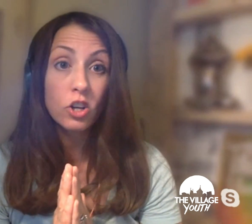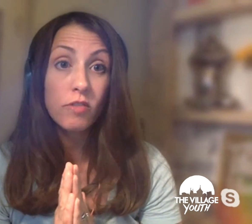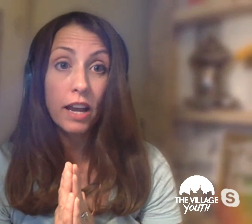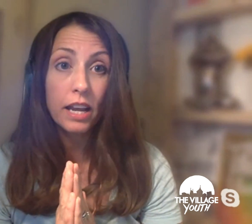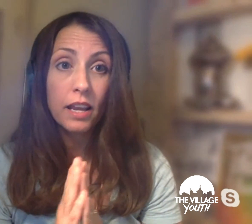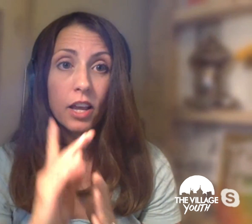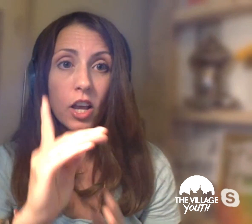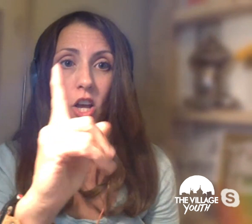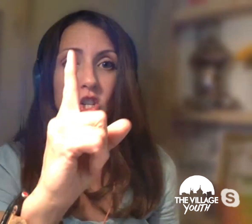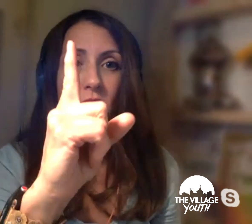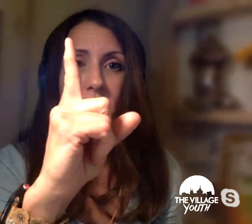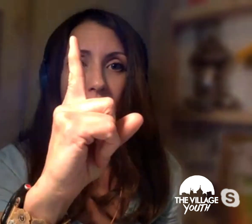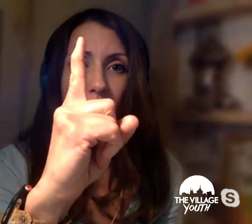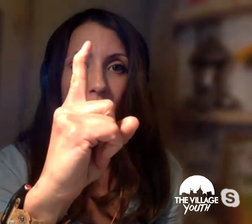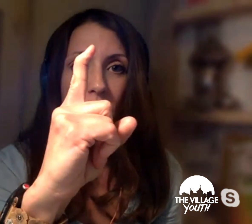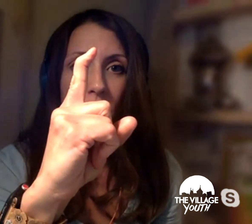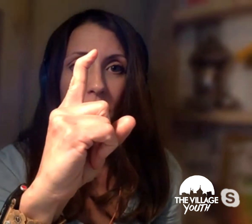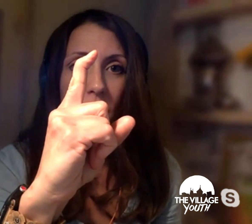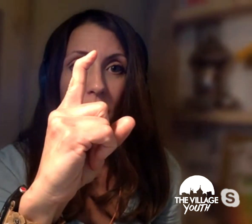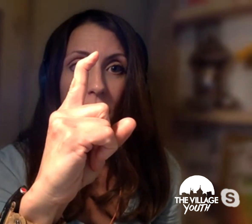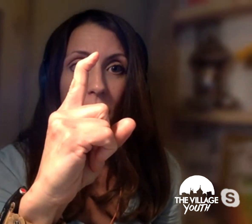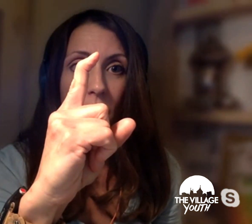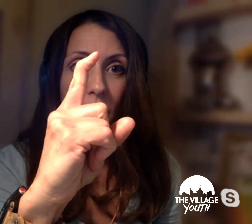jointed. And are you ready? Check this out.